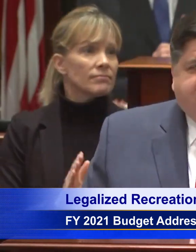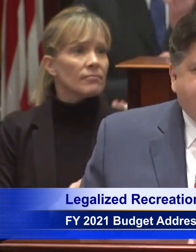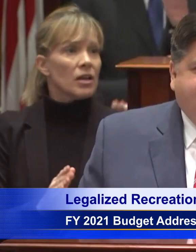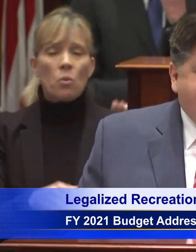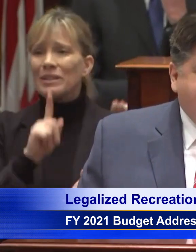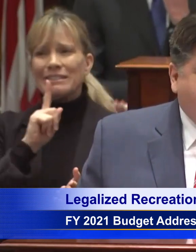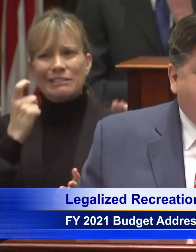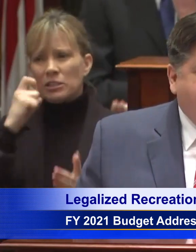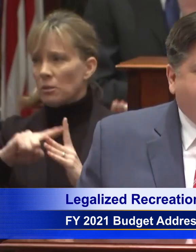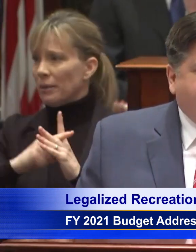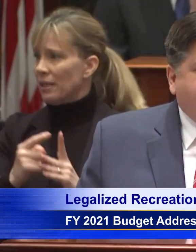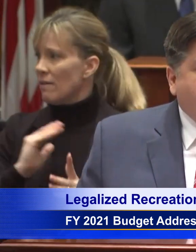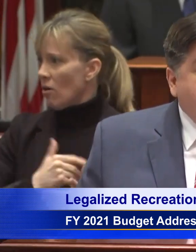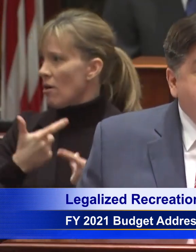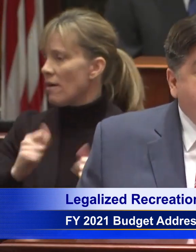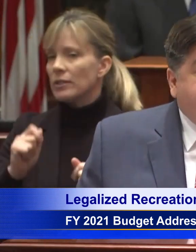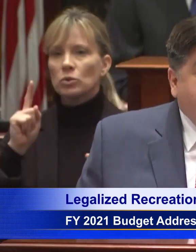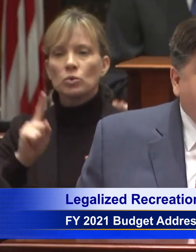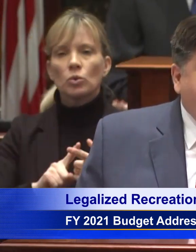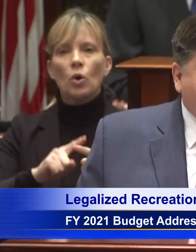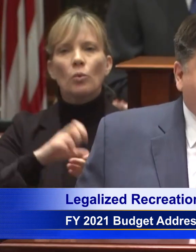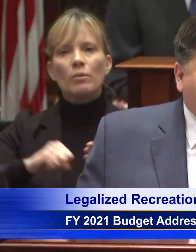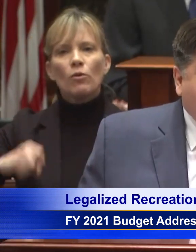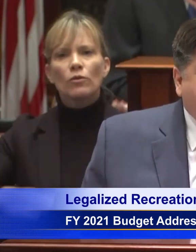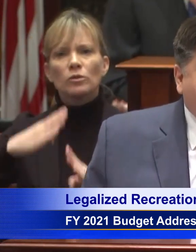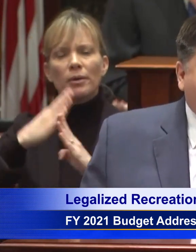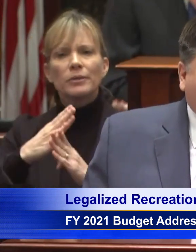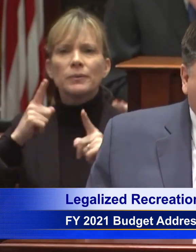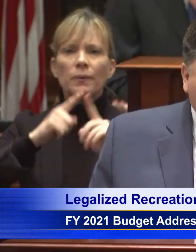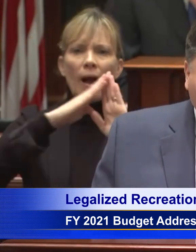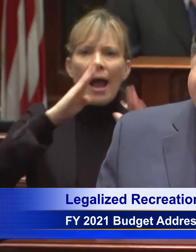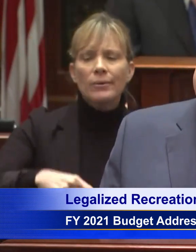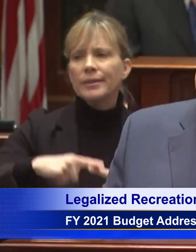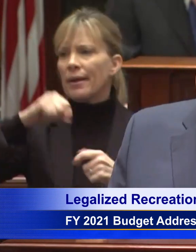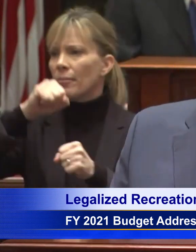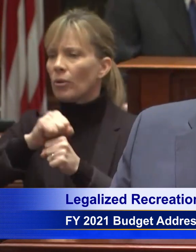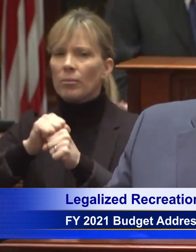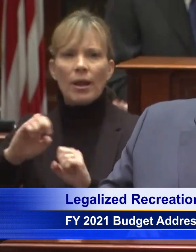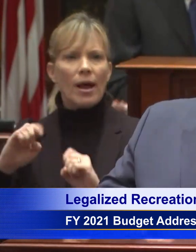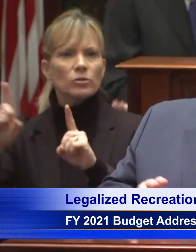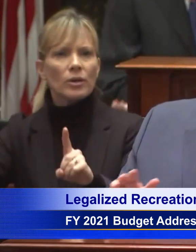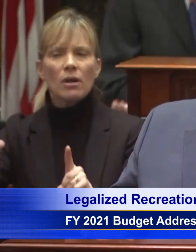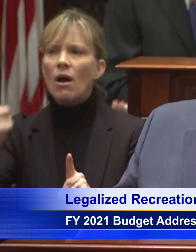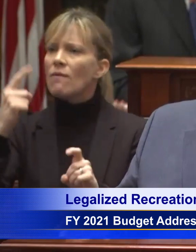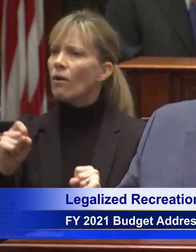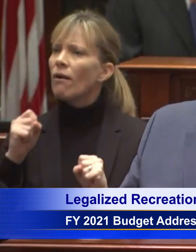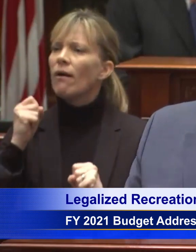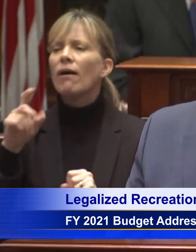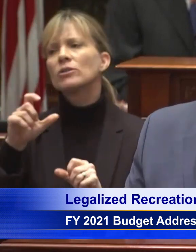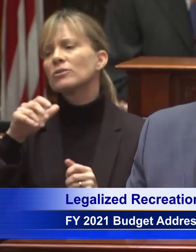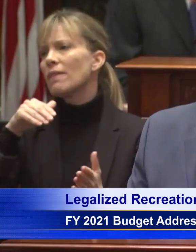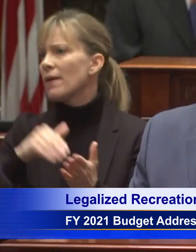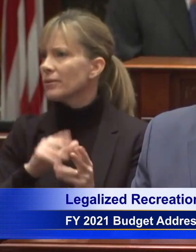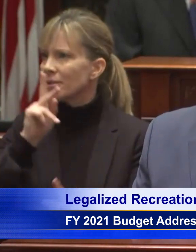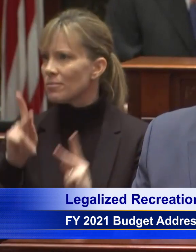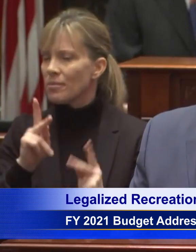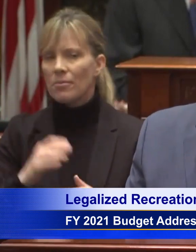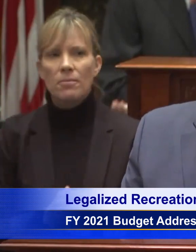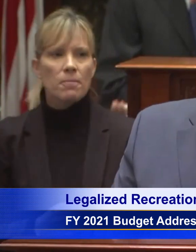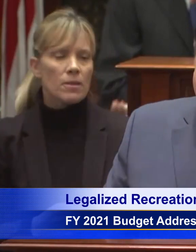It's just the beginning of our efforts to remove barriers to housing, employment, and education for hundreds of thousands of